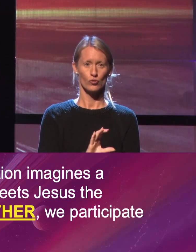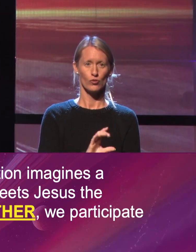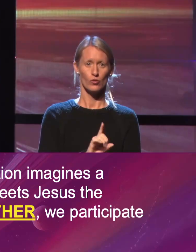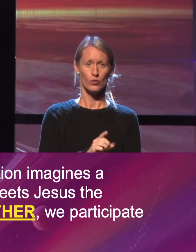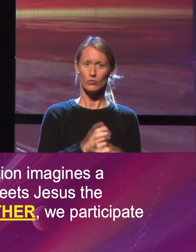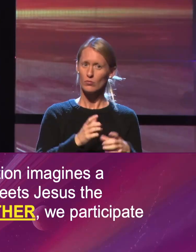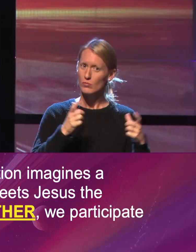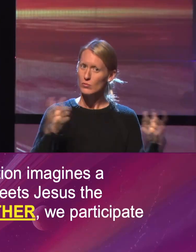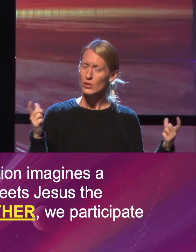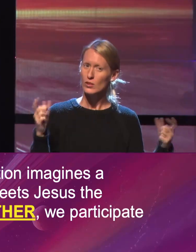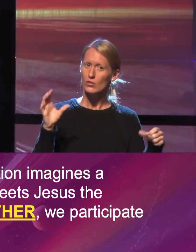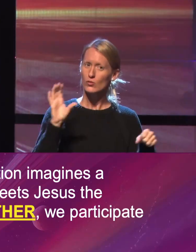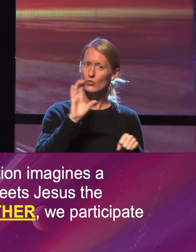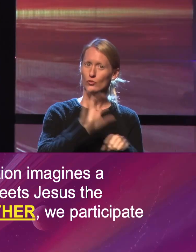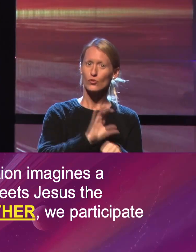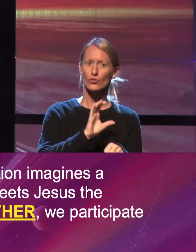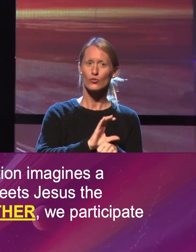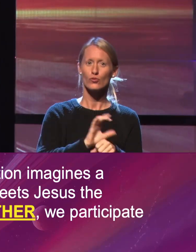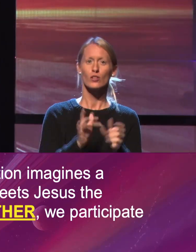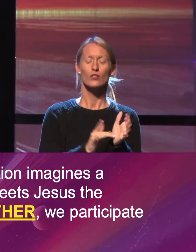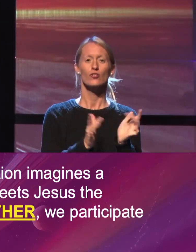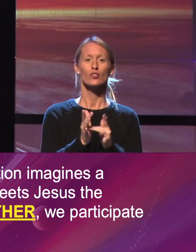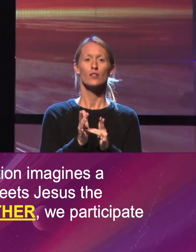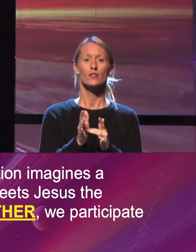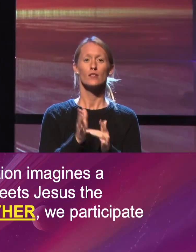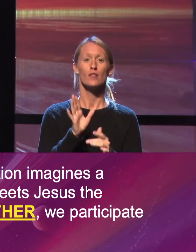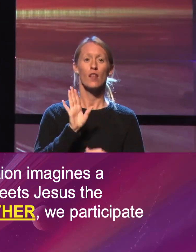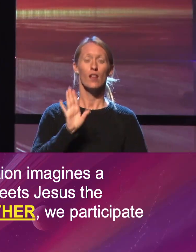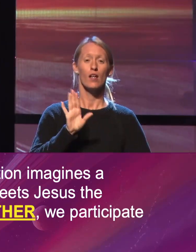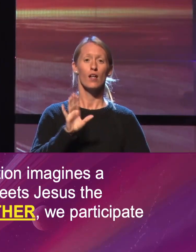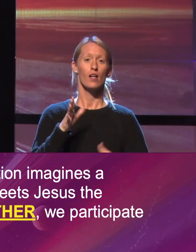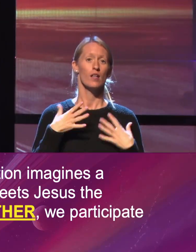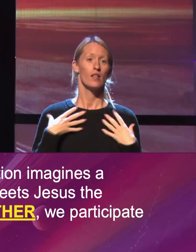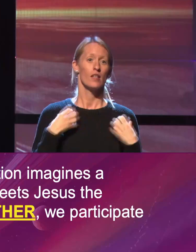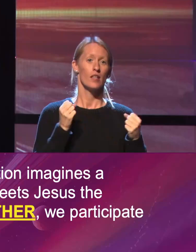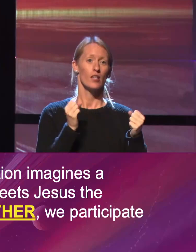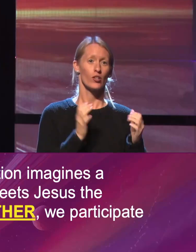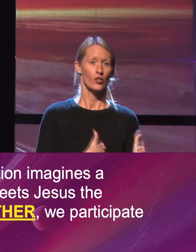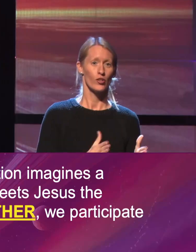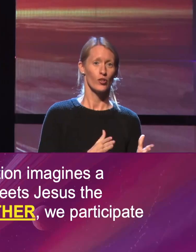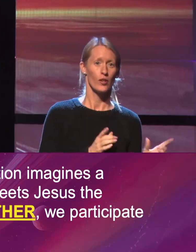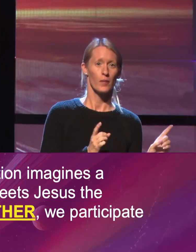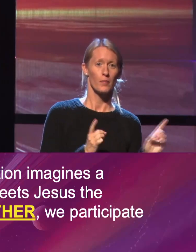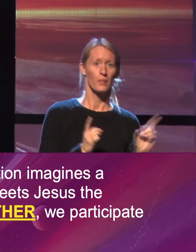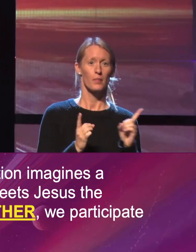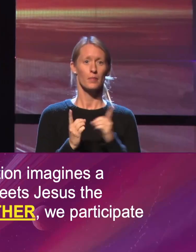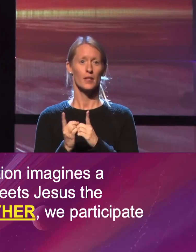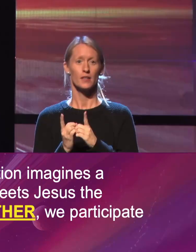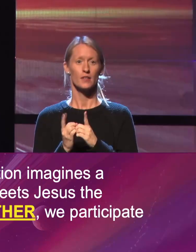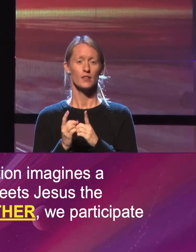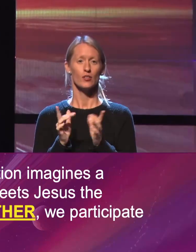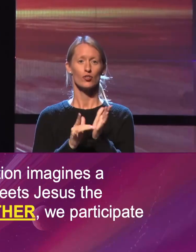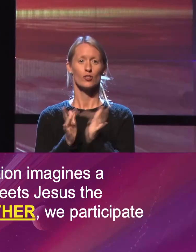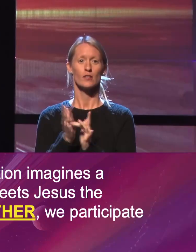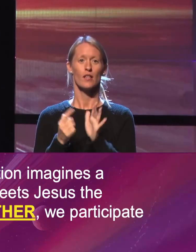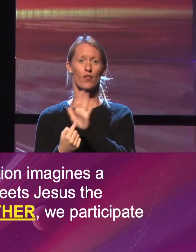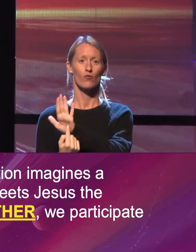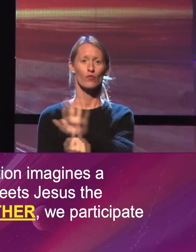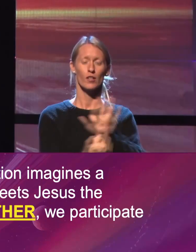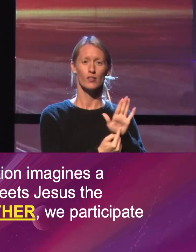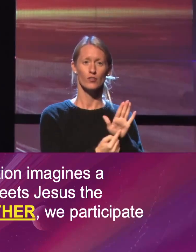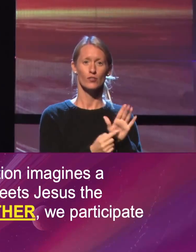C church, where Jesus the healer meets Jesus the revolutionary, and where together